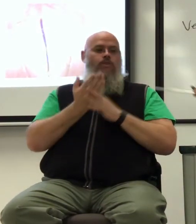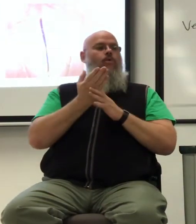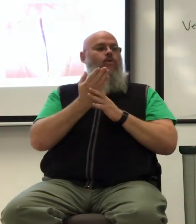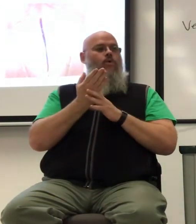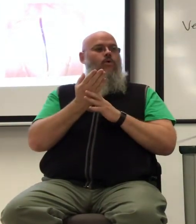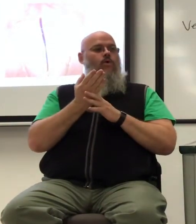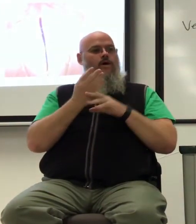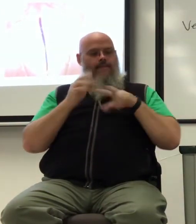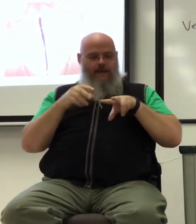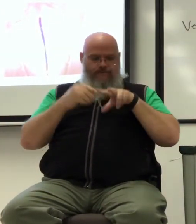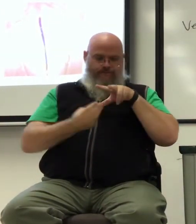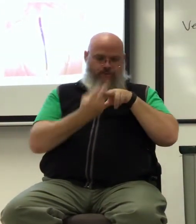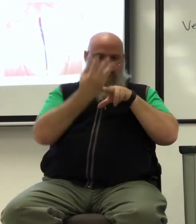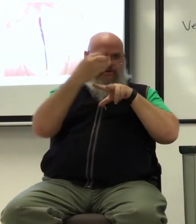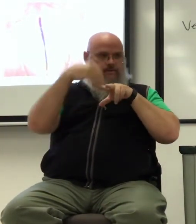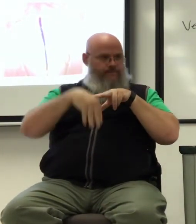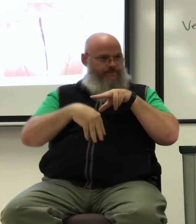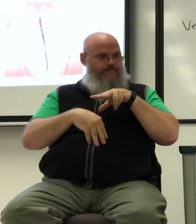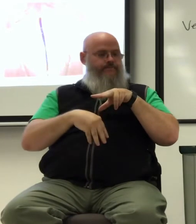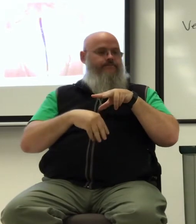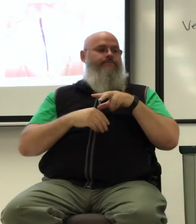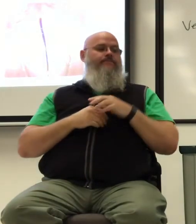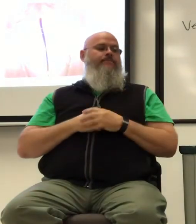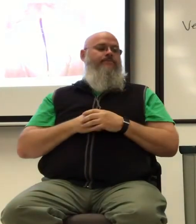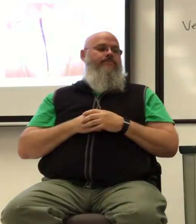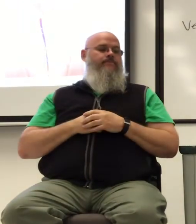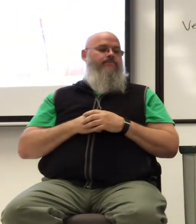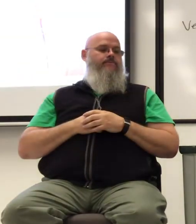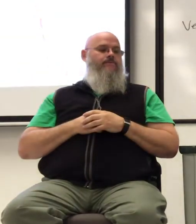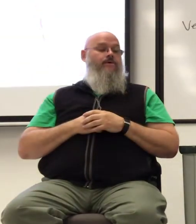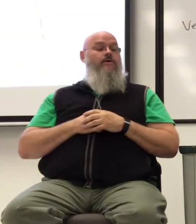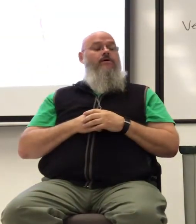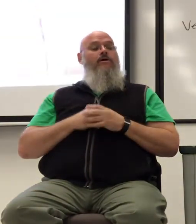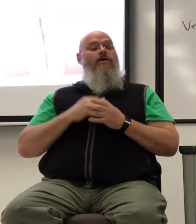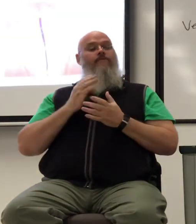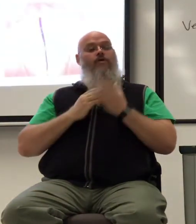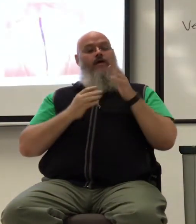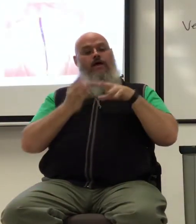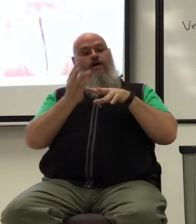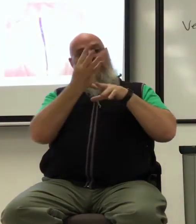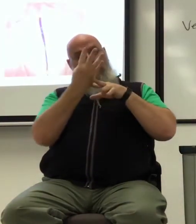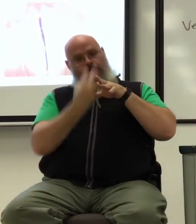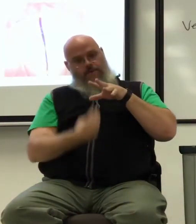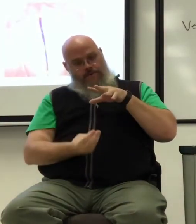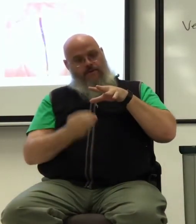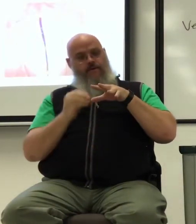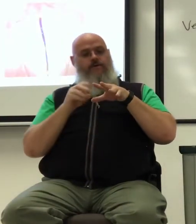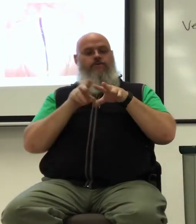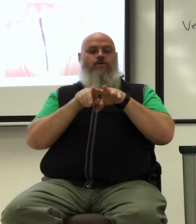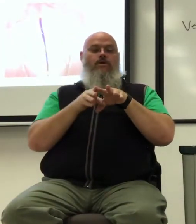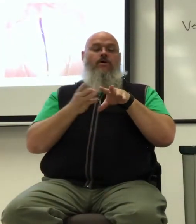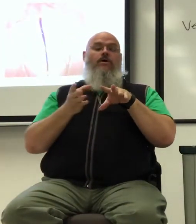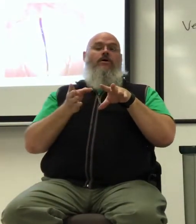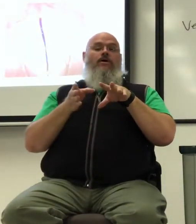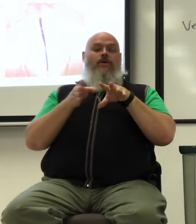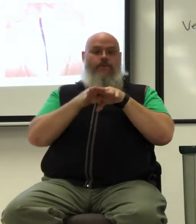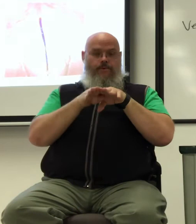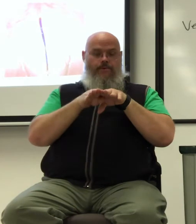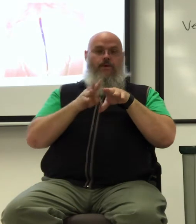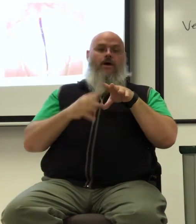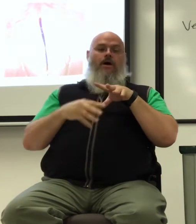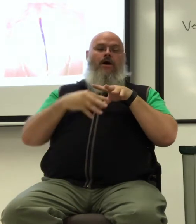slit. And well, upon inhalation, the vocal cords open, air rushes in, and then upon exhalation, vocal cords